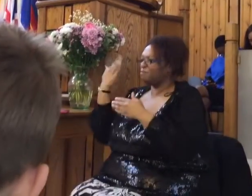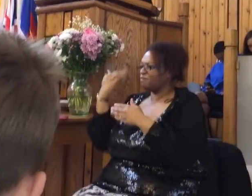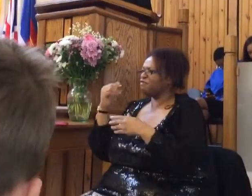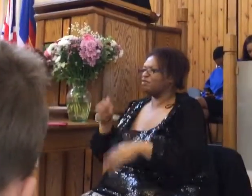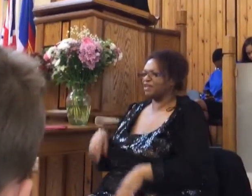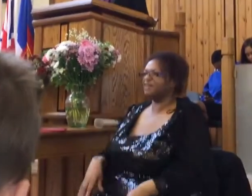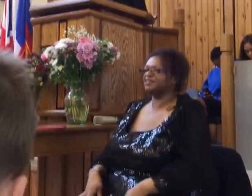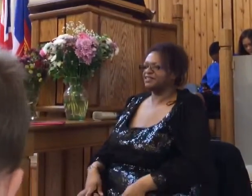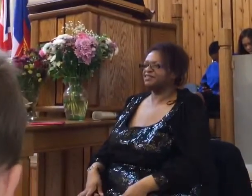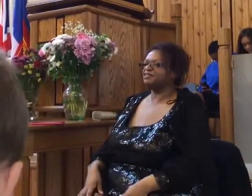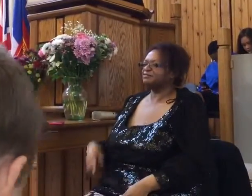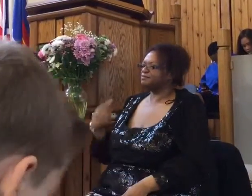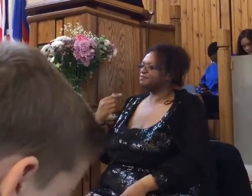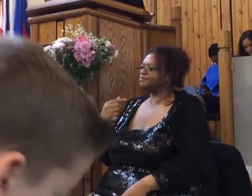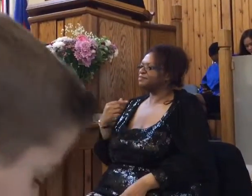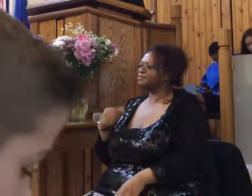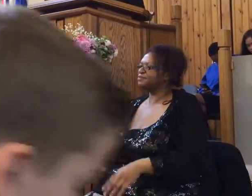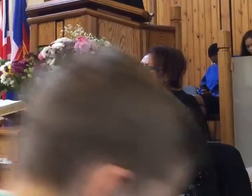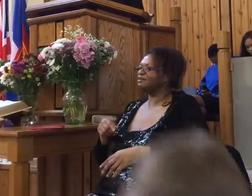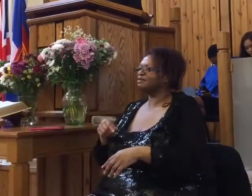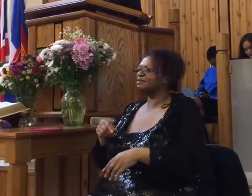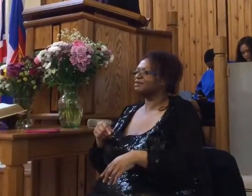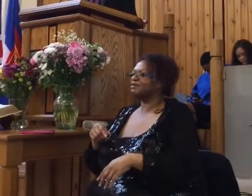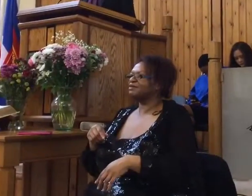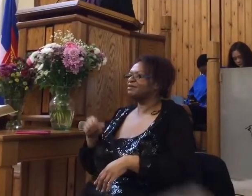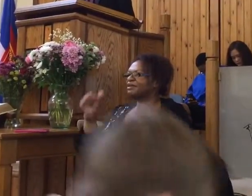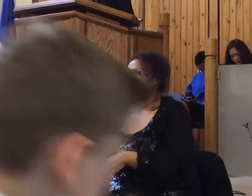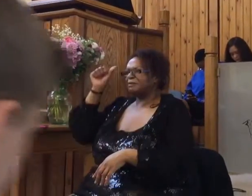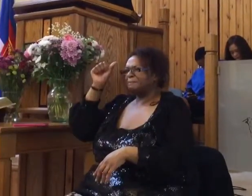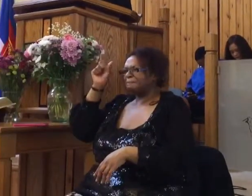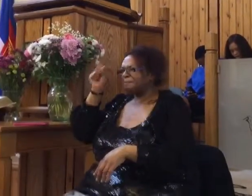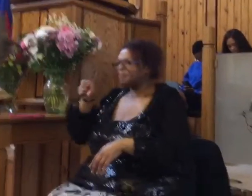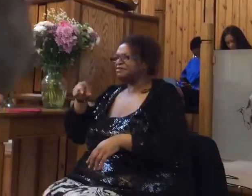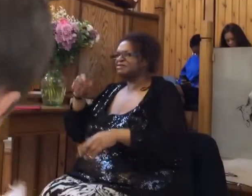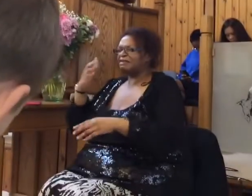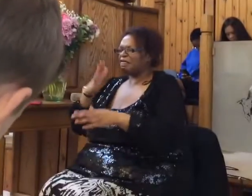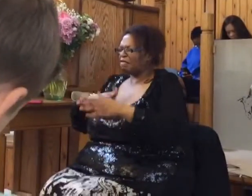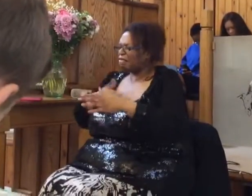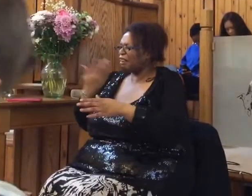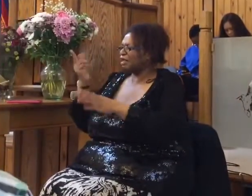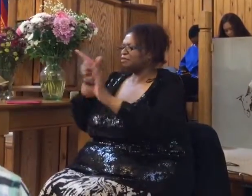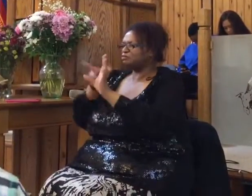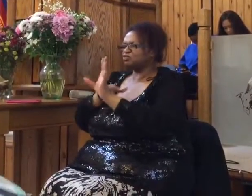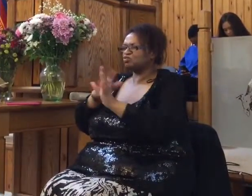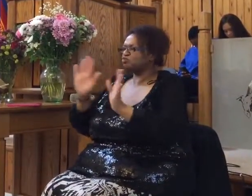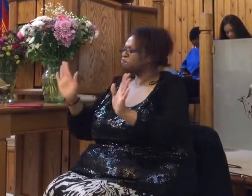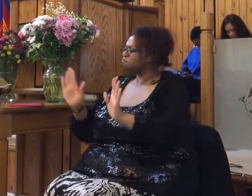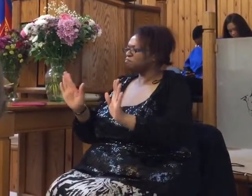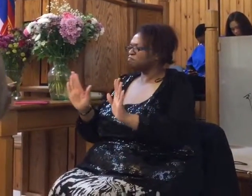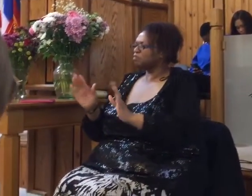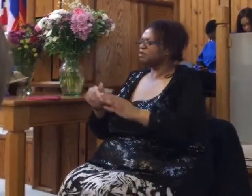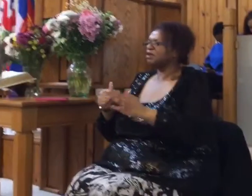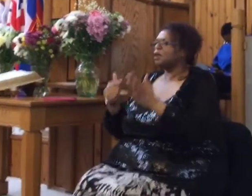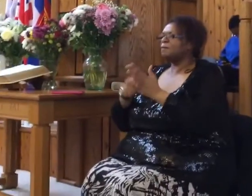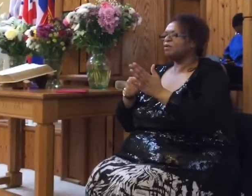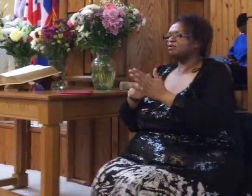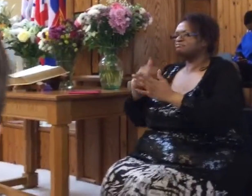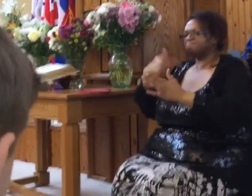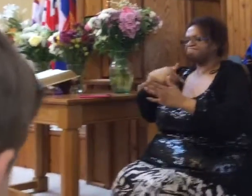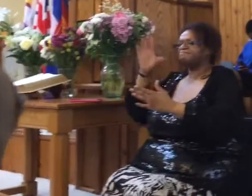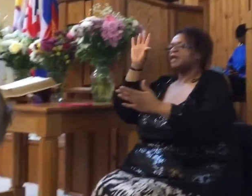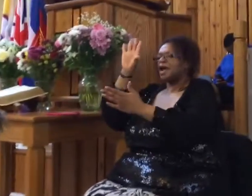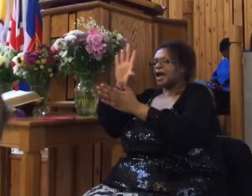And I shall read on. It says, let no one despise your youth, but be an